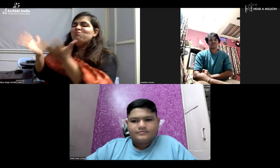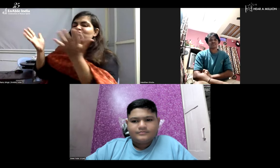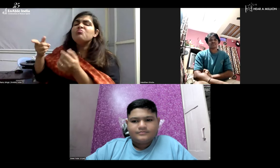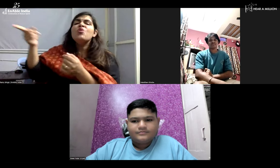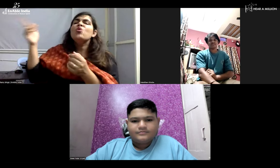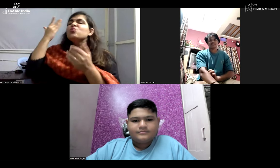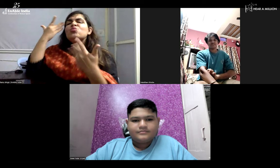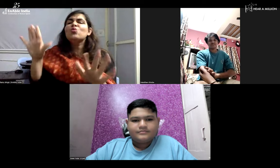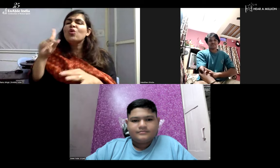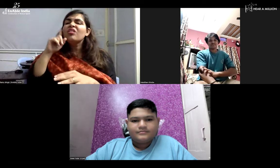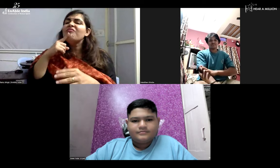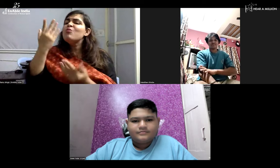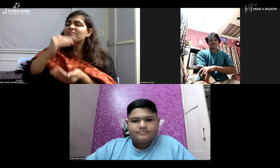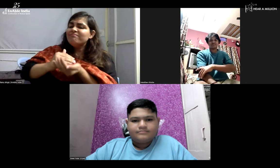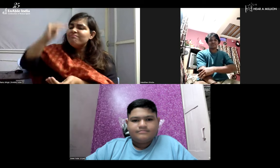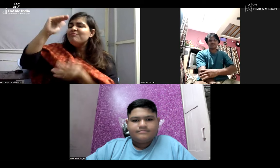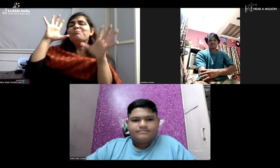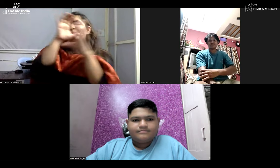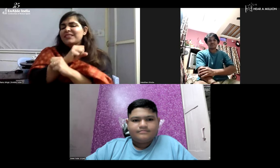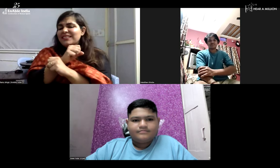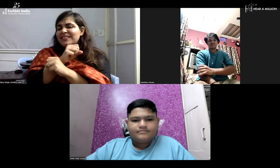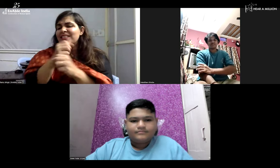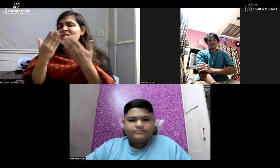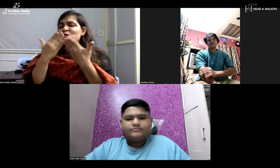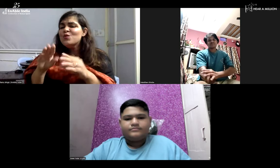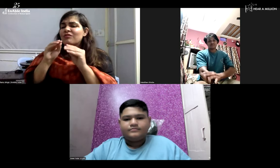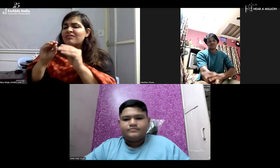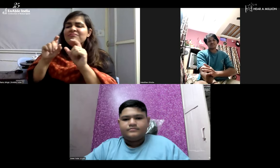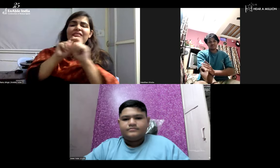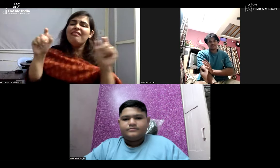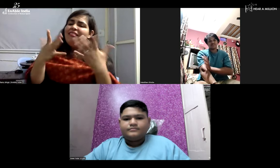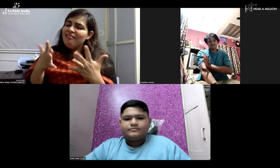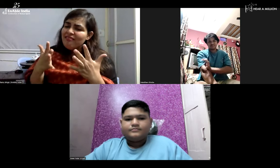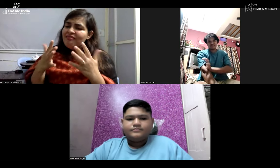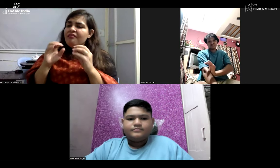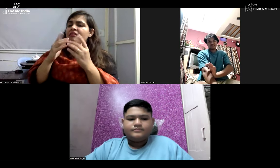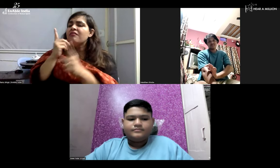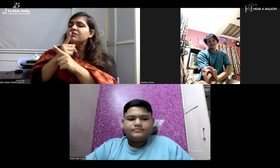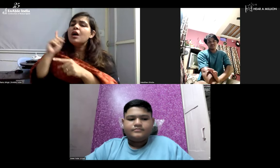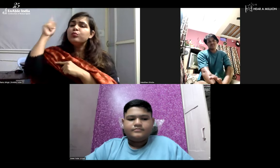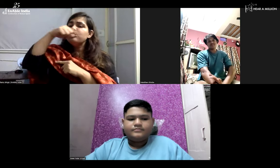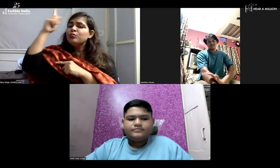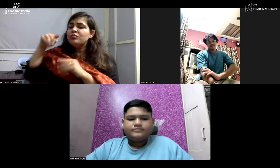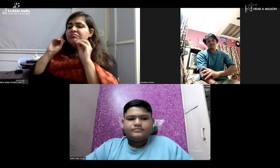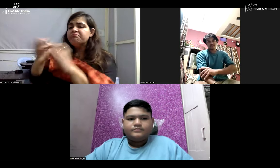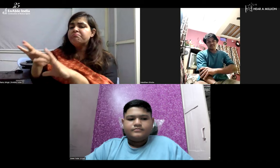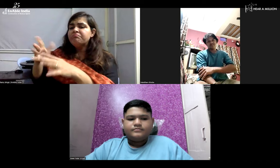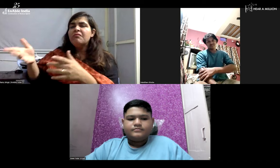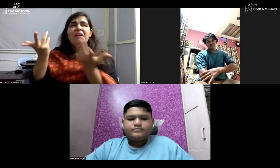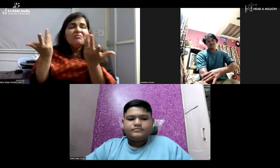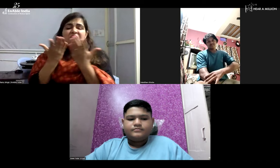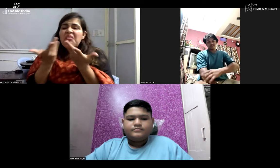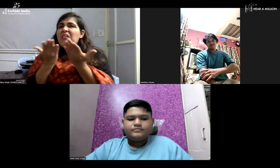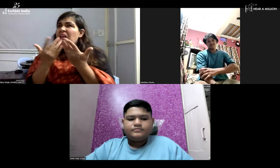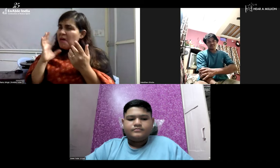any routine or schedule. Like, they not get access to information. So, here a million is there, Odjet is there. So, they are encouraging that deaf children should work hard